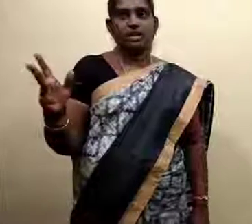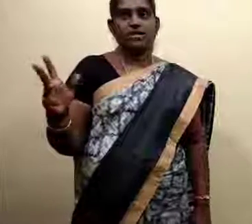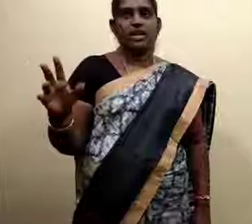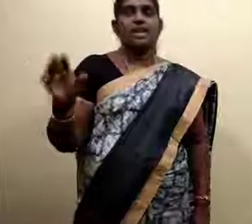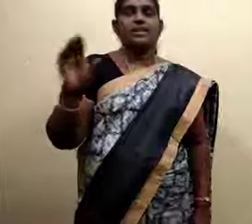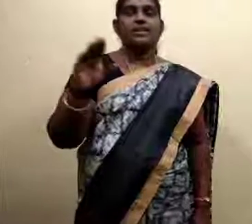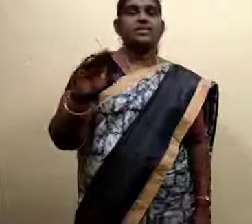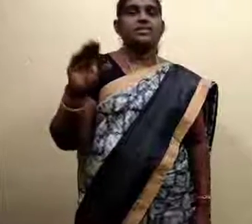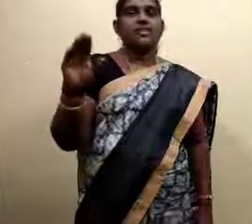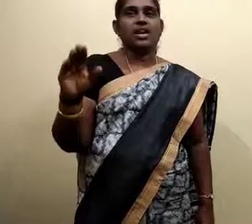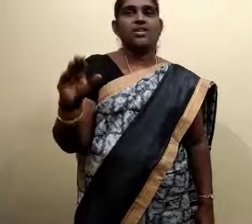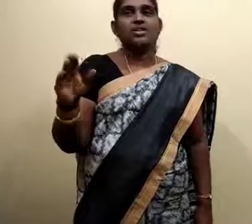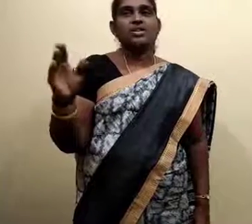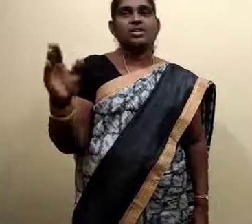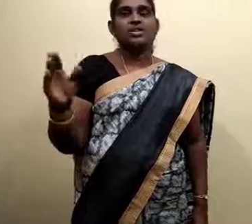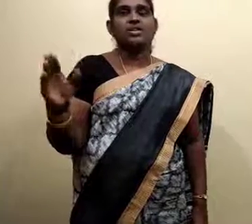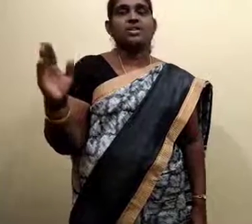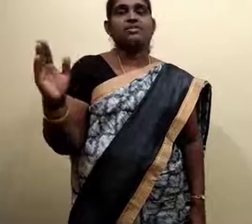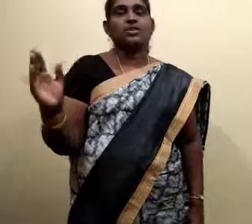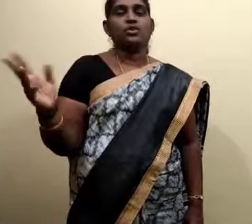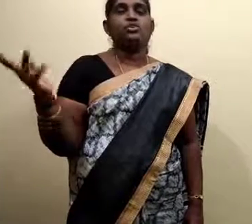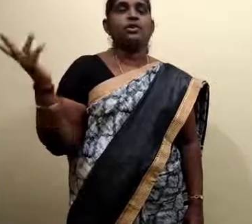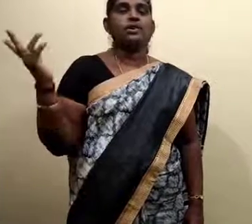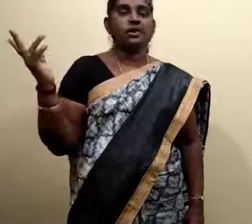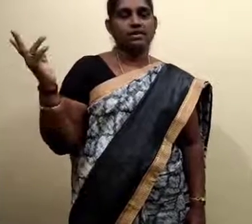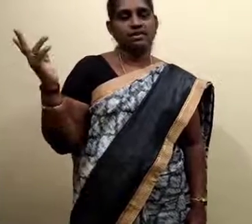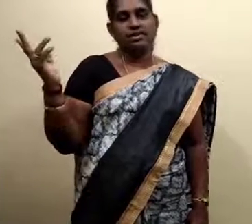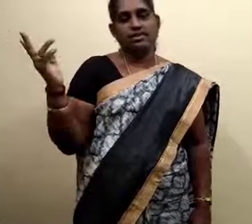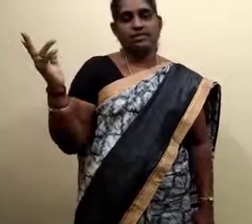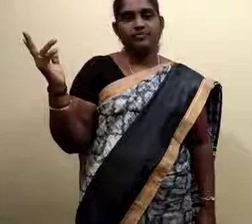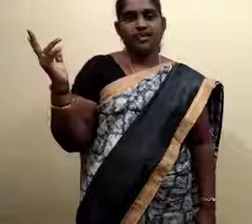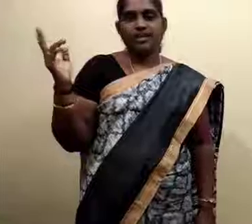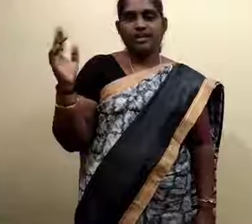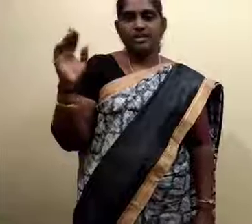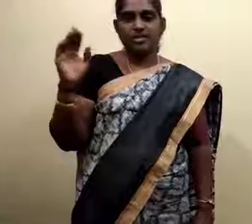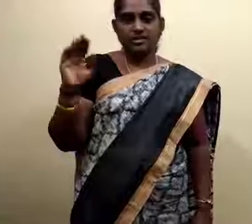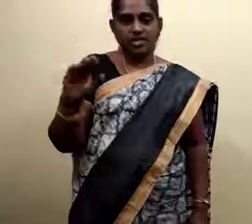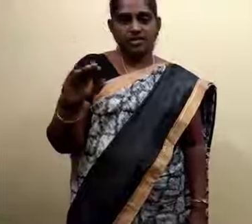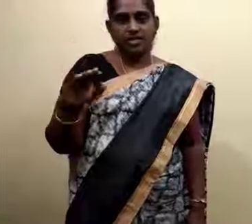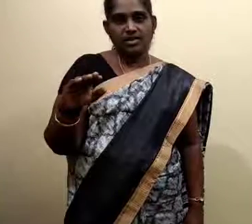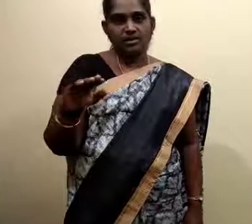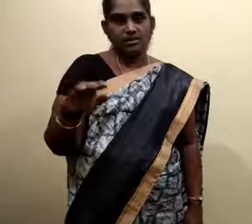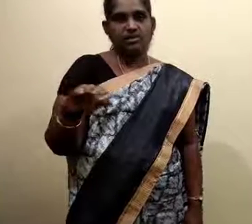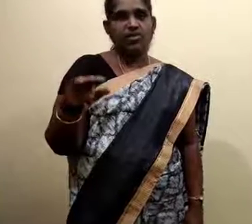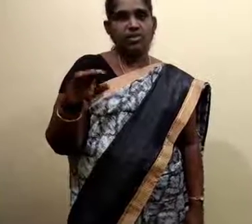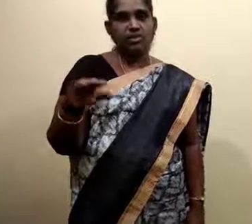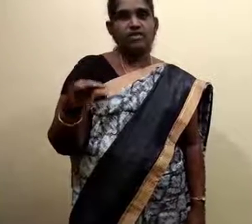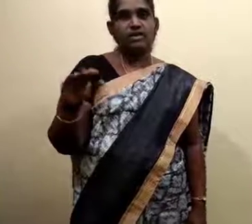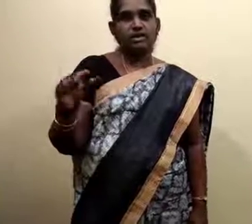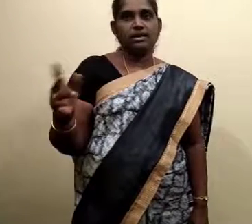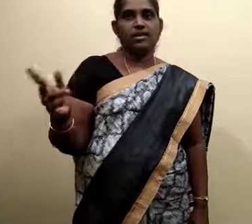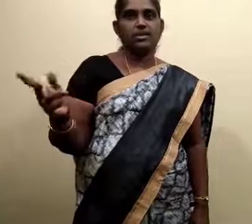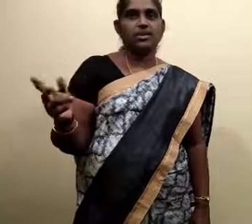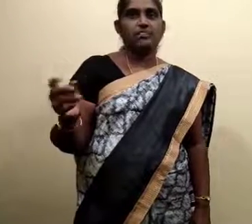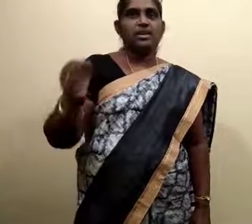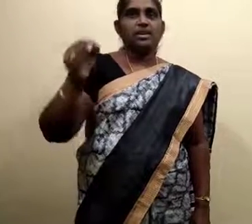production that changed the history of humankind also. That changed the history of humankind also.